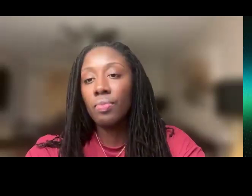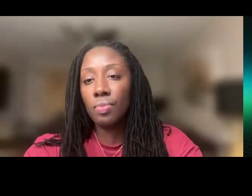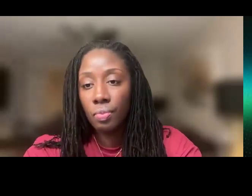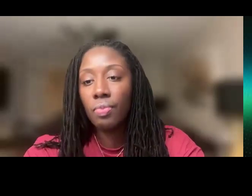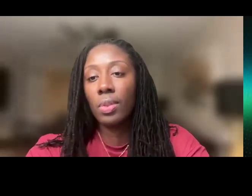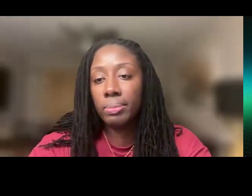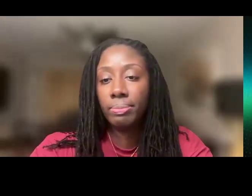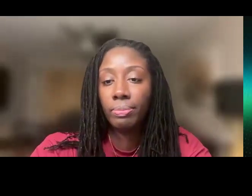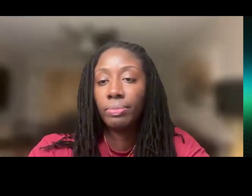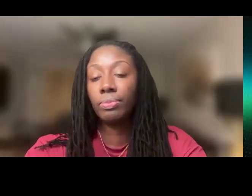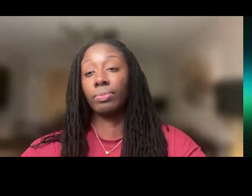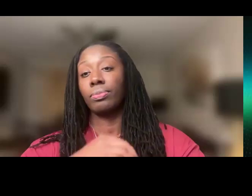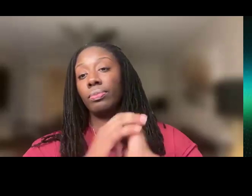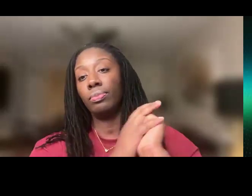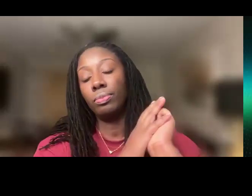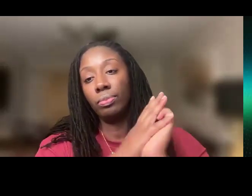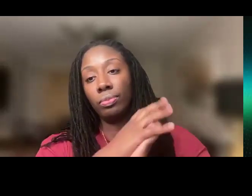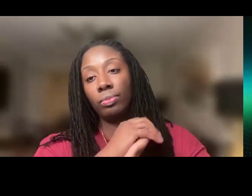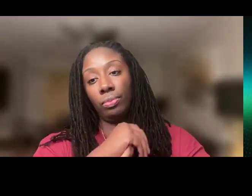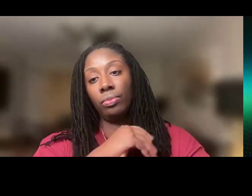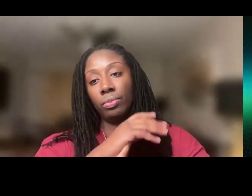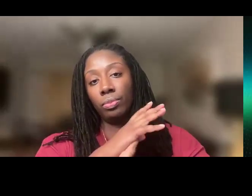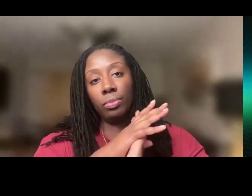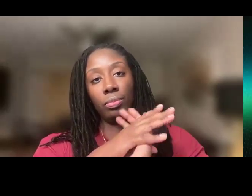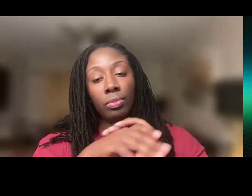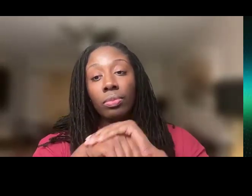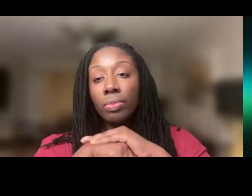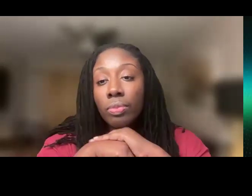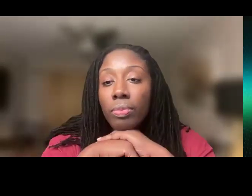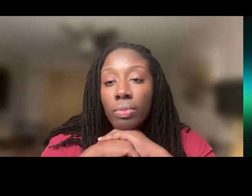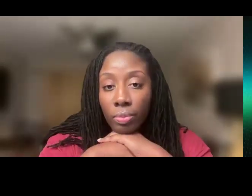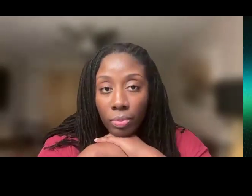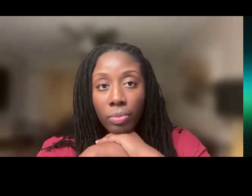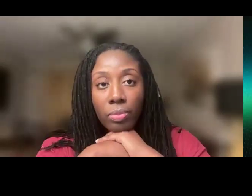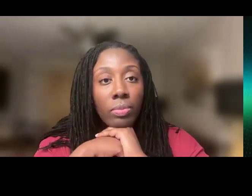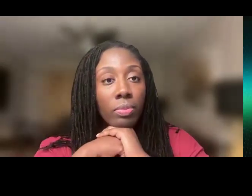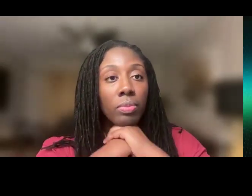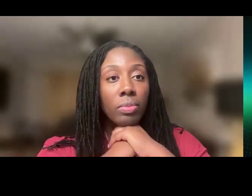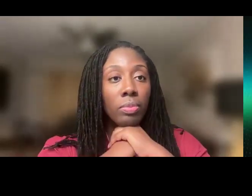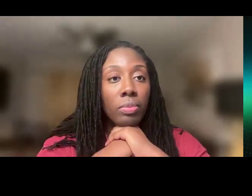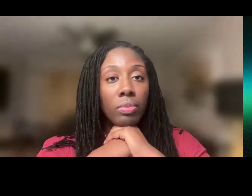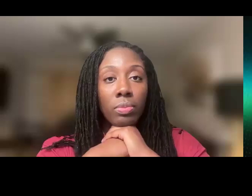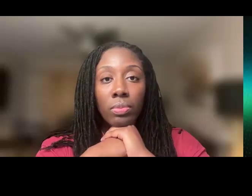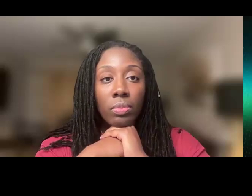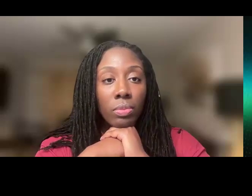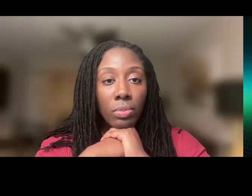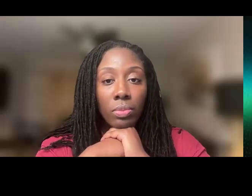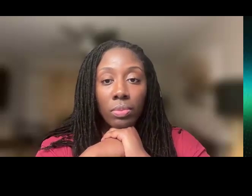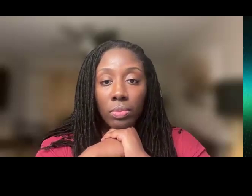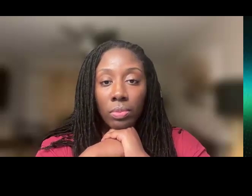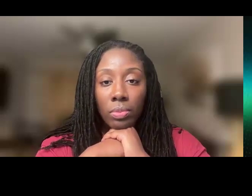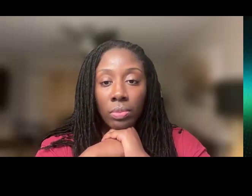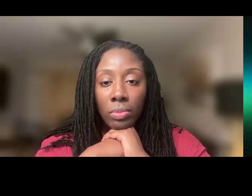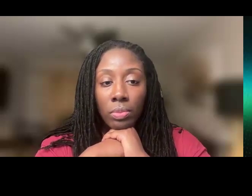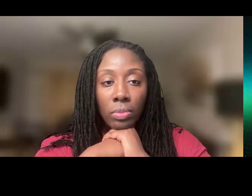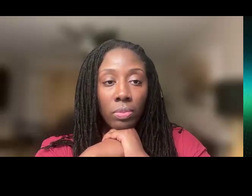absolutely. Okay, and with that, we have a survey coming up. We absolutely love that you will take